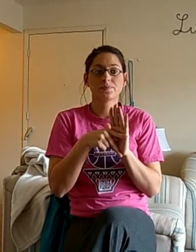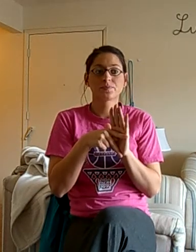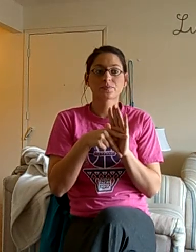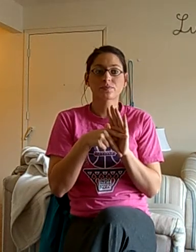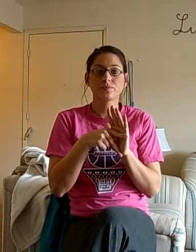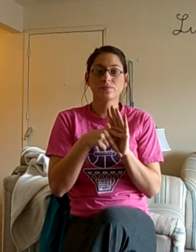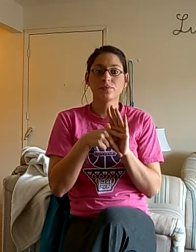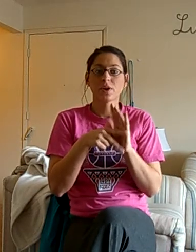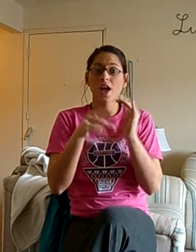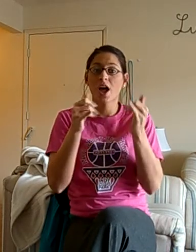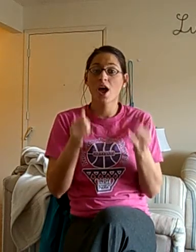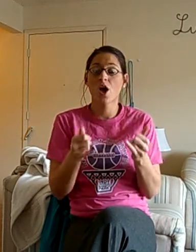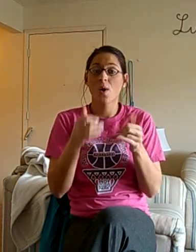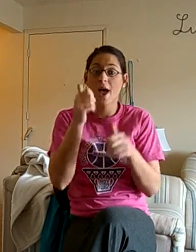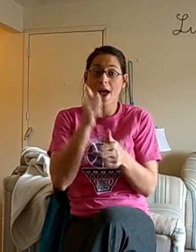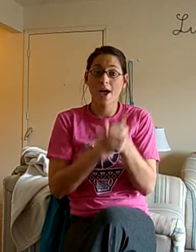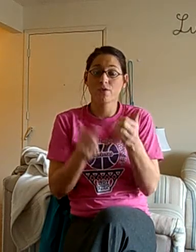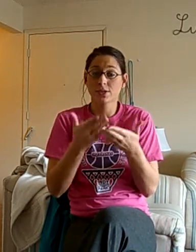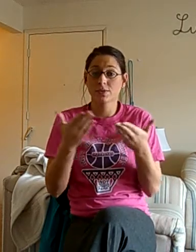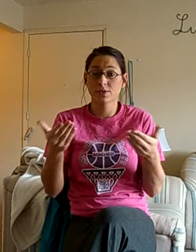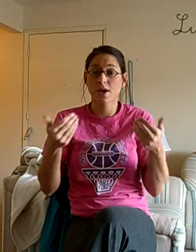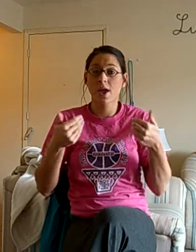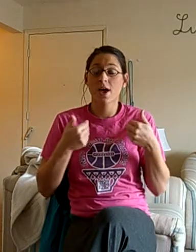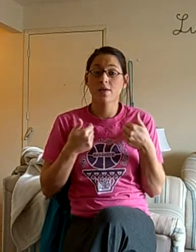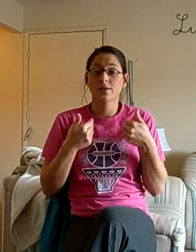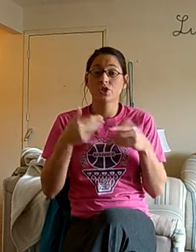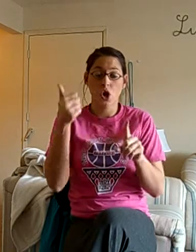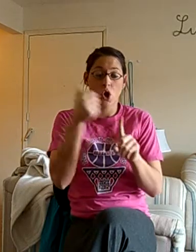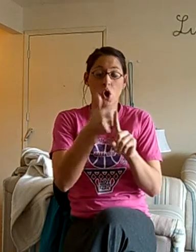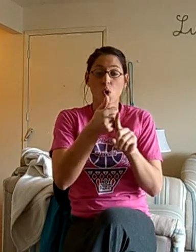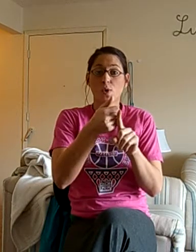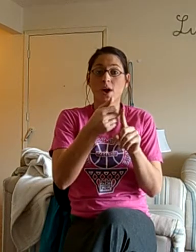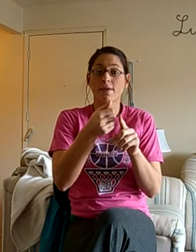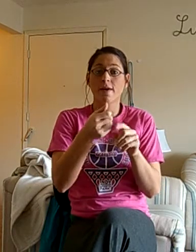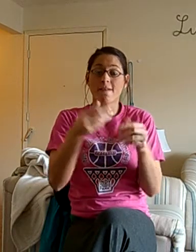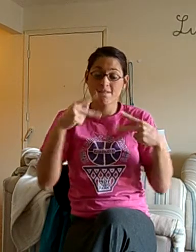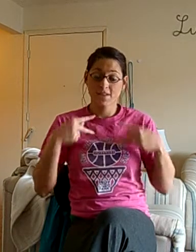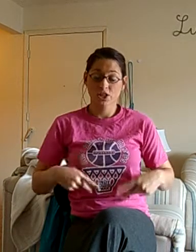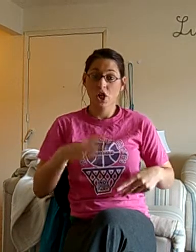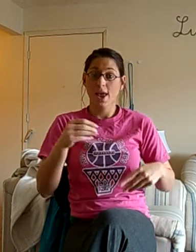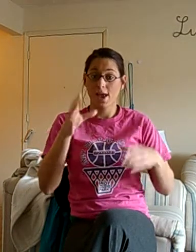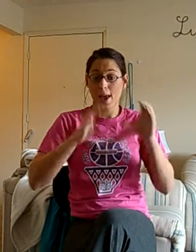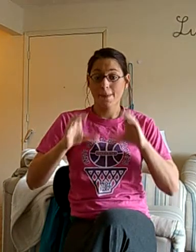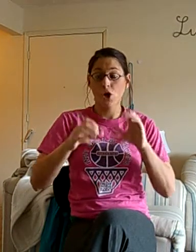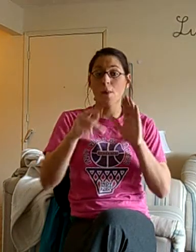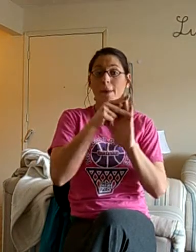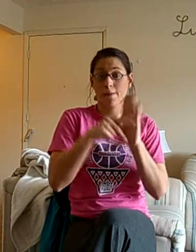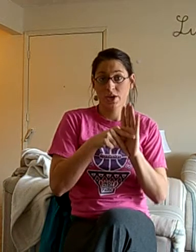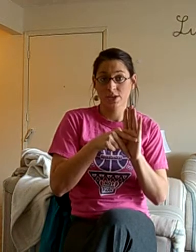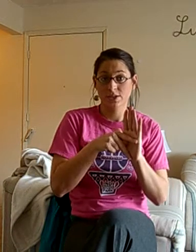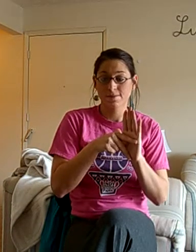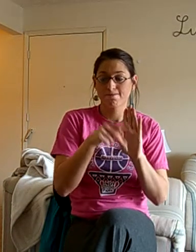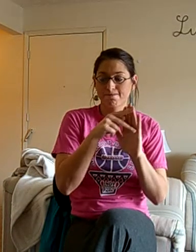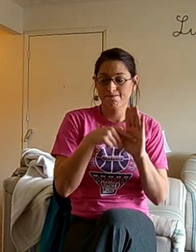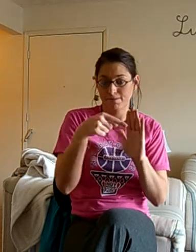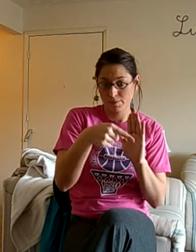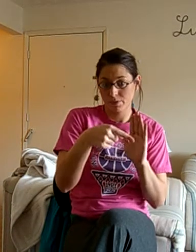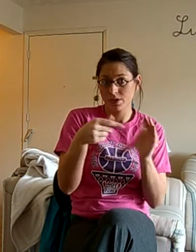Now, every substance has its own unique set of physical and chemical properties. Properties are ways of describing